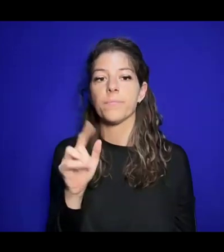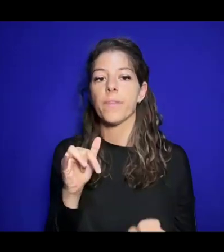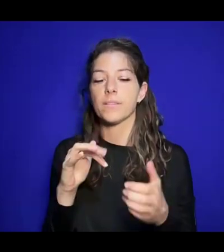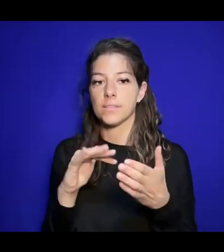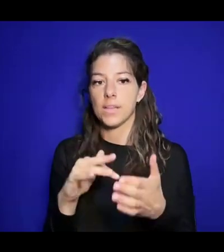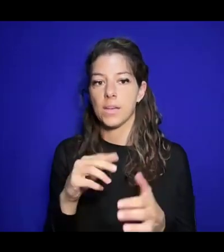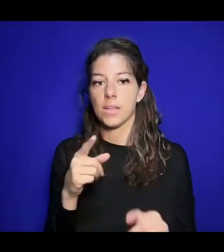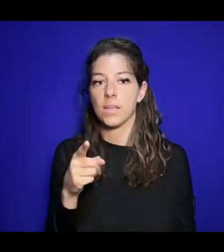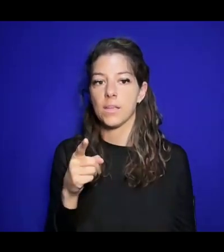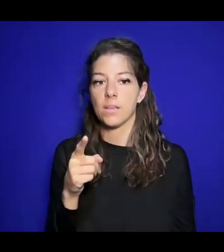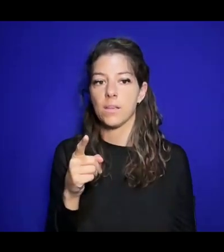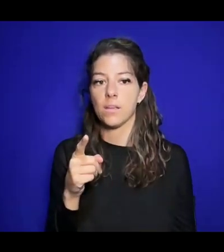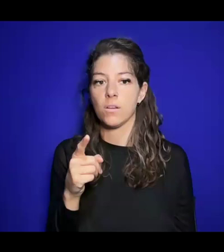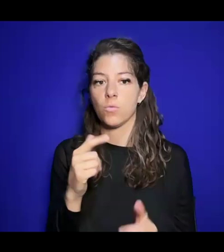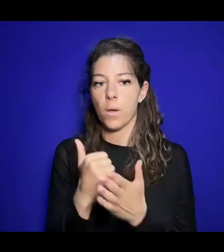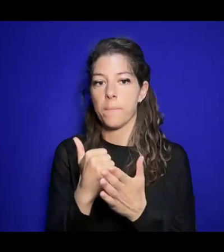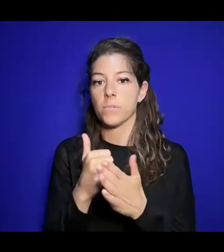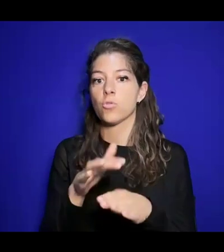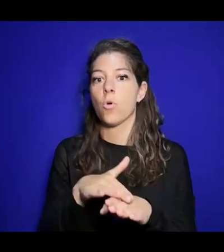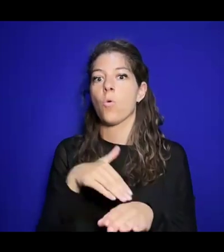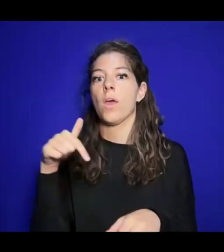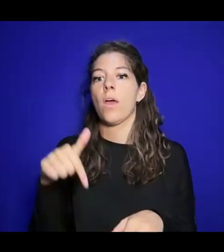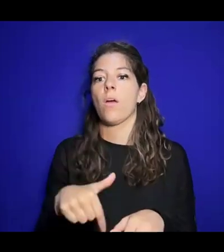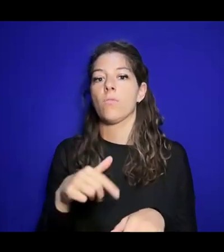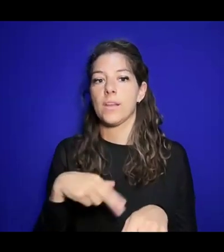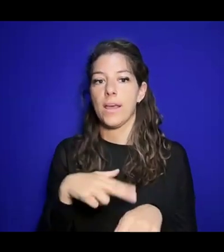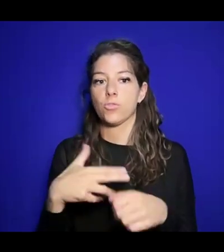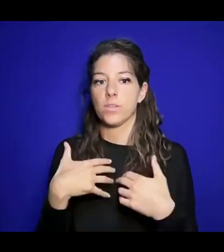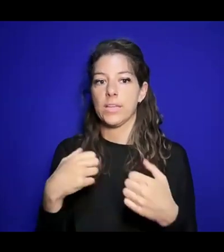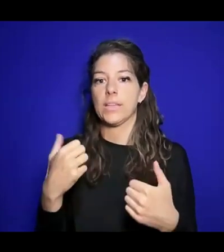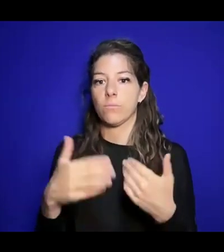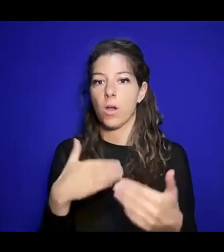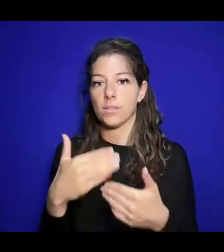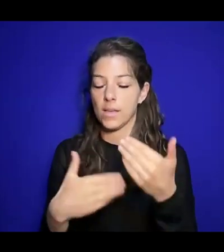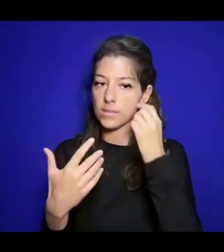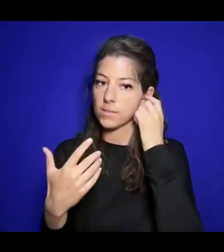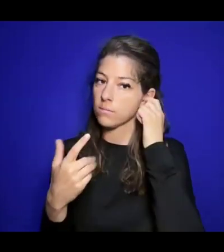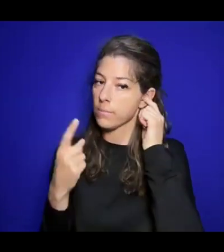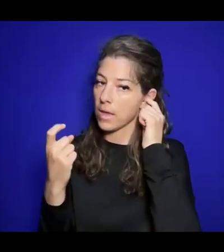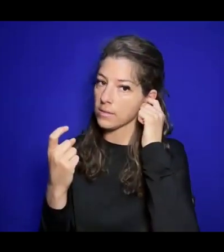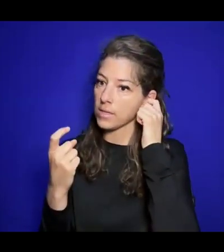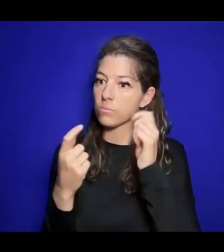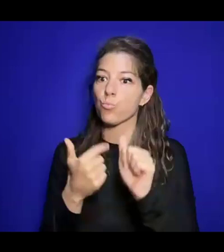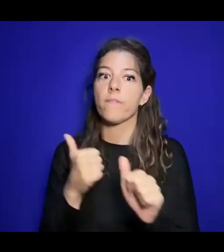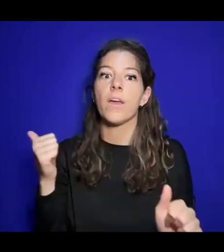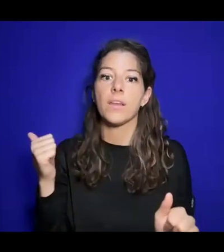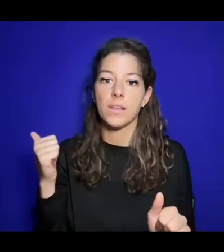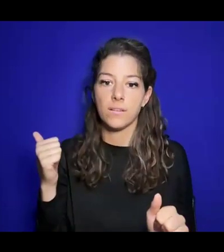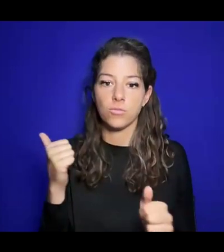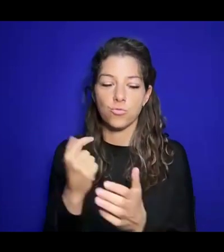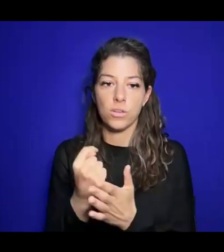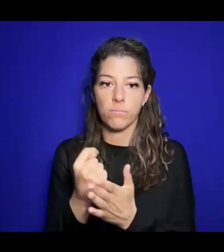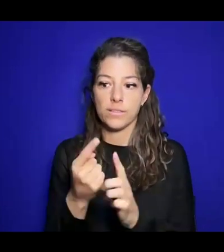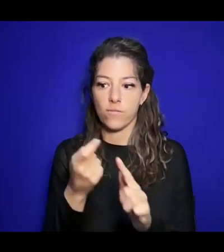study to help slow down that natural healing process because it's preventing our treatments